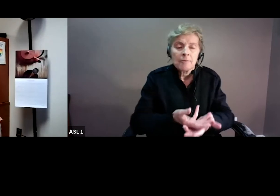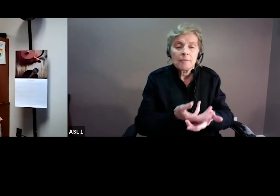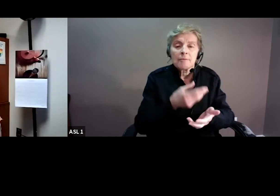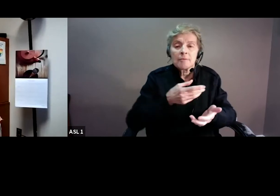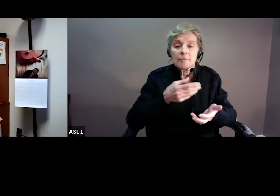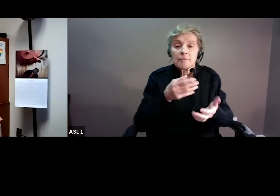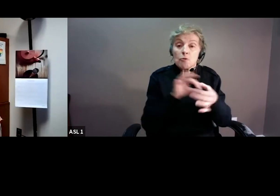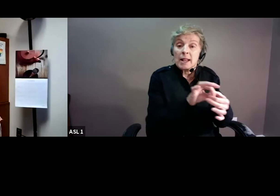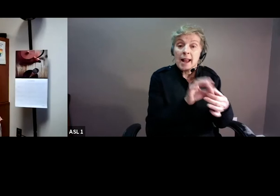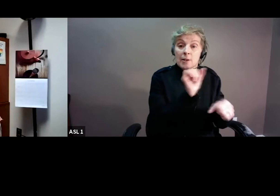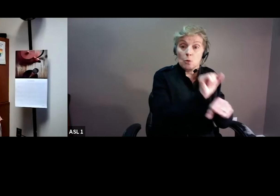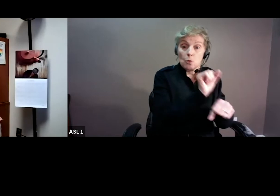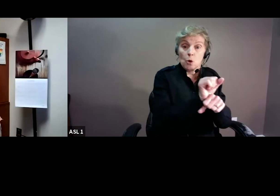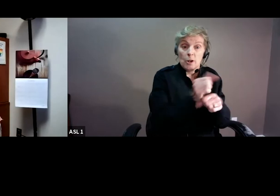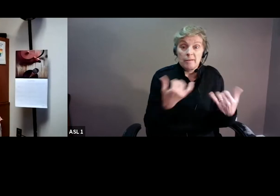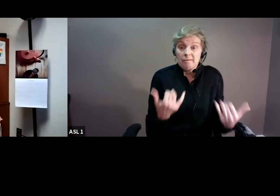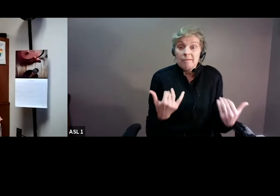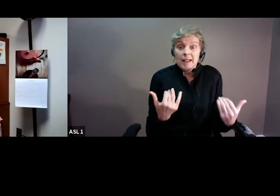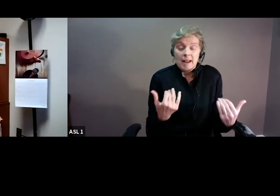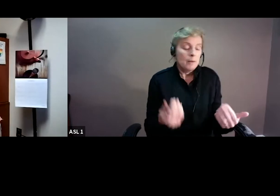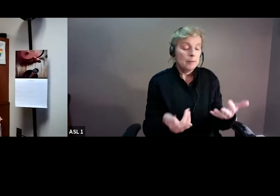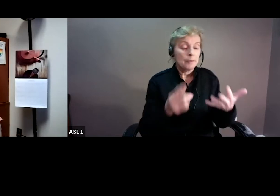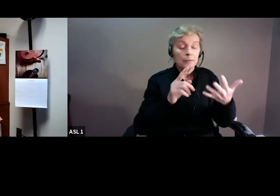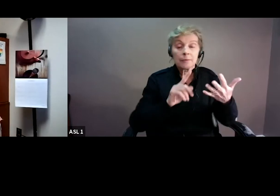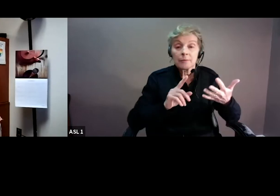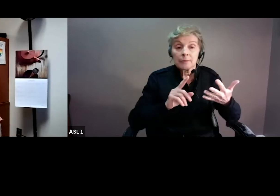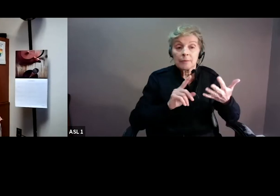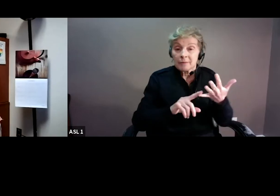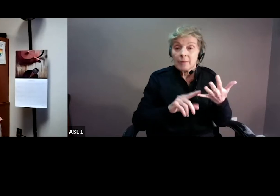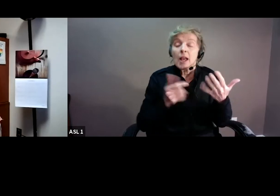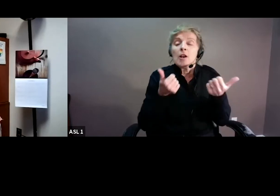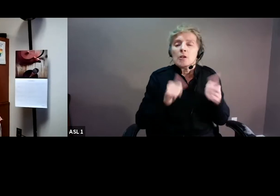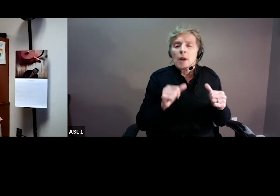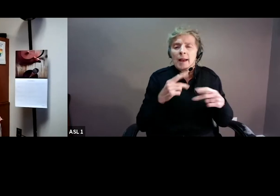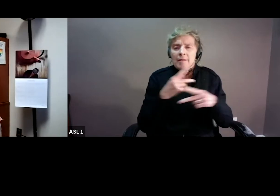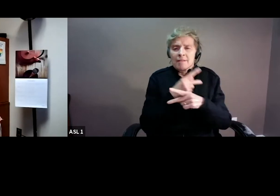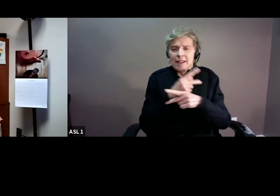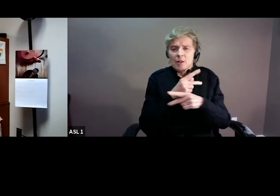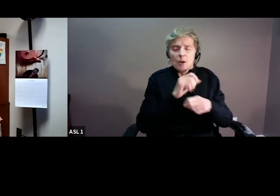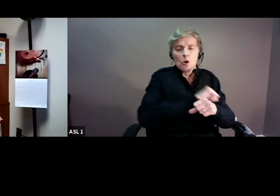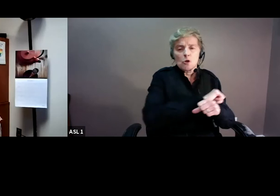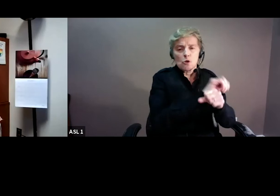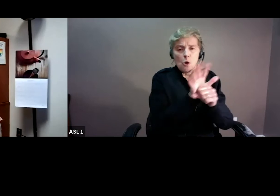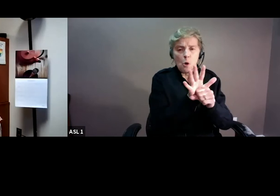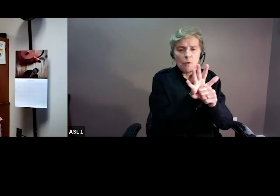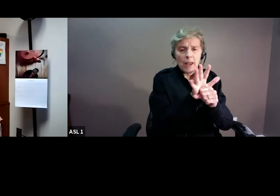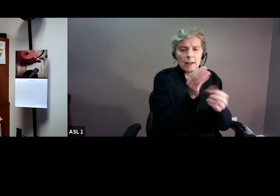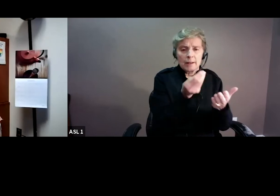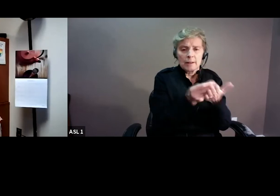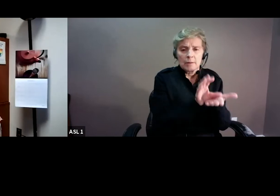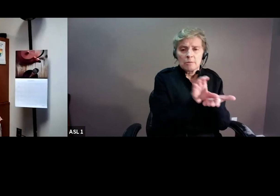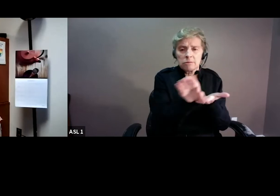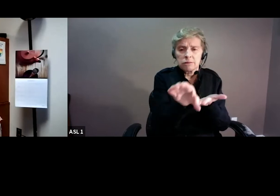current reality, and also try to tease out how we could use the COVID-19 recovery to increase employment of persons